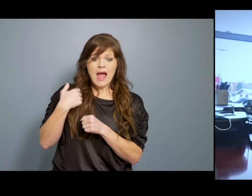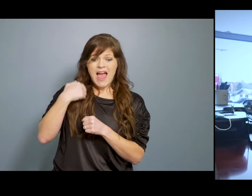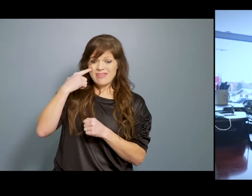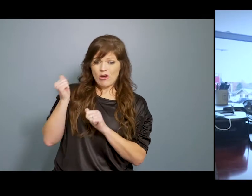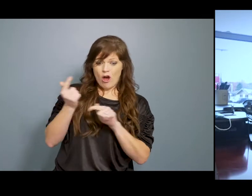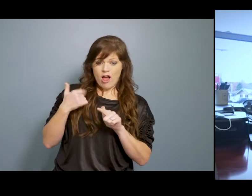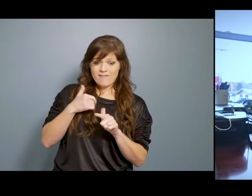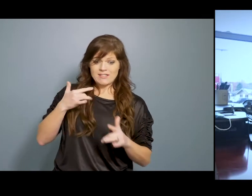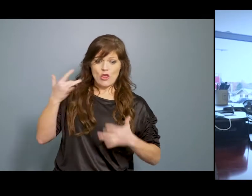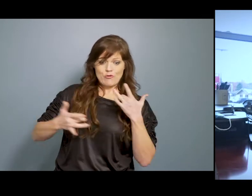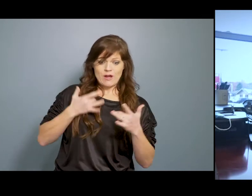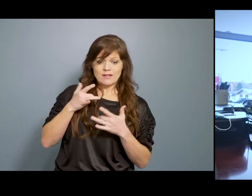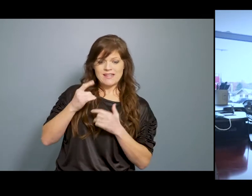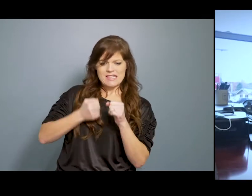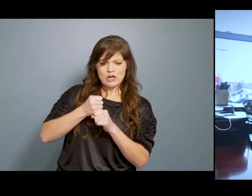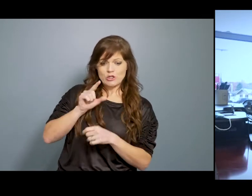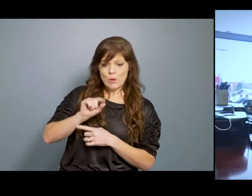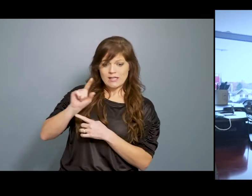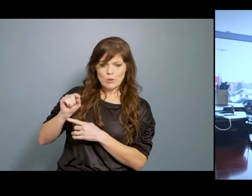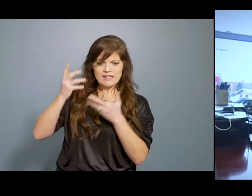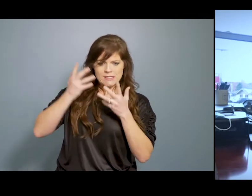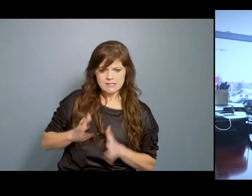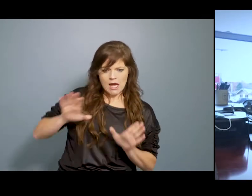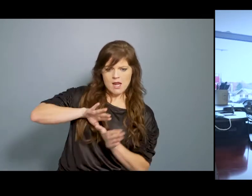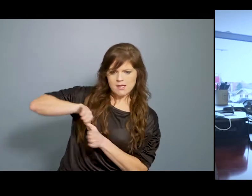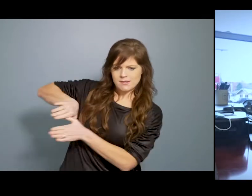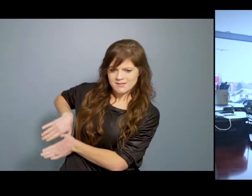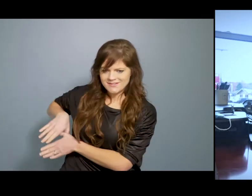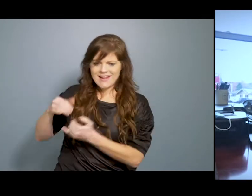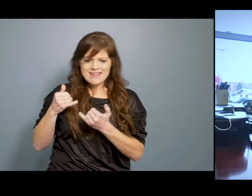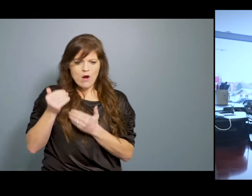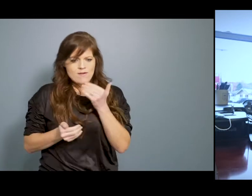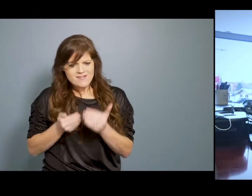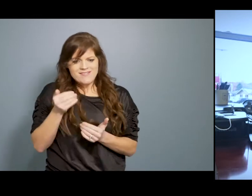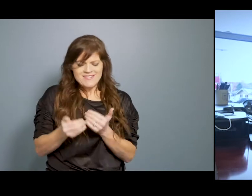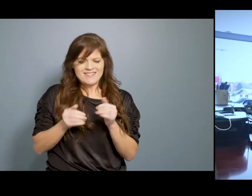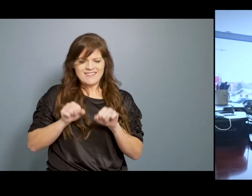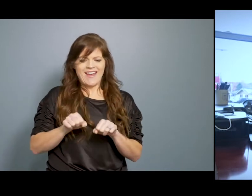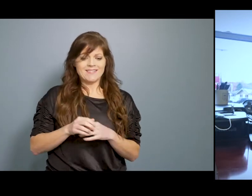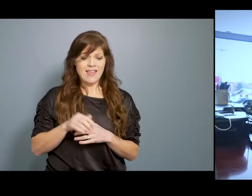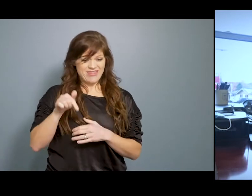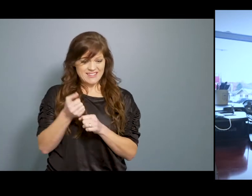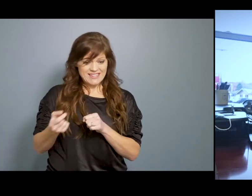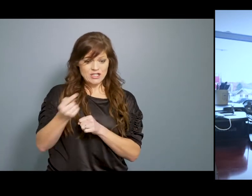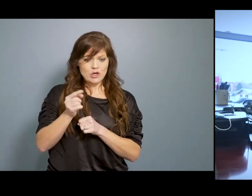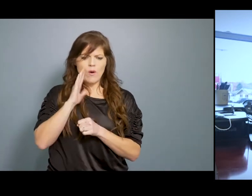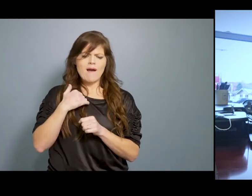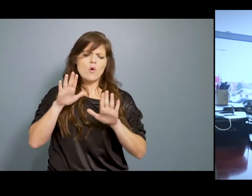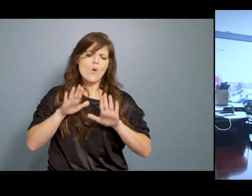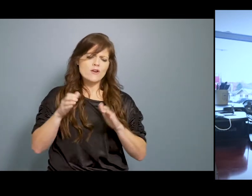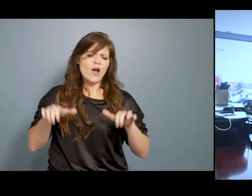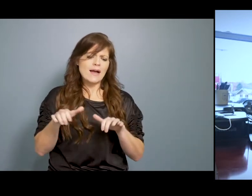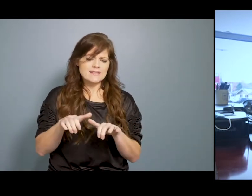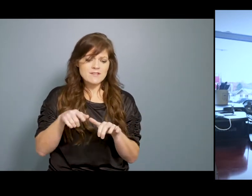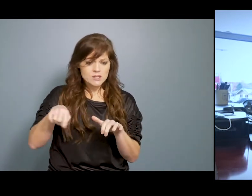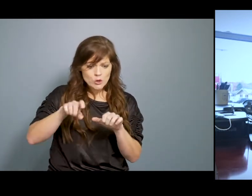us. We got a great day of events coming up for you. We've got a lot of activities and things that you're going to be involved in. Please stick with us, and we